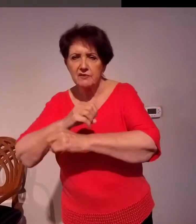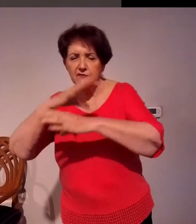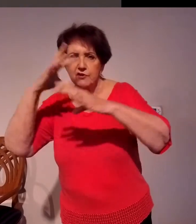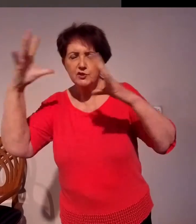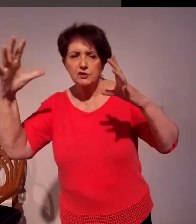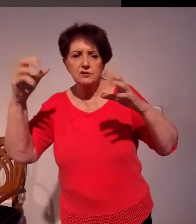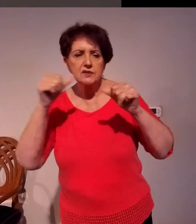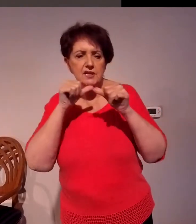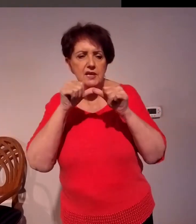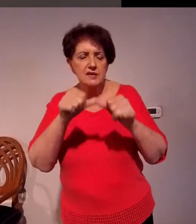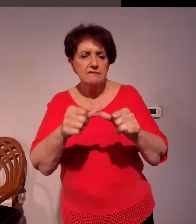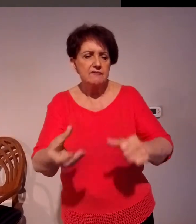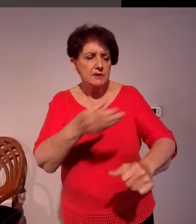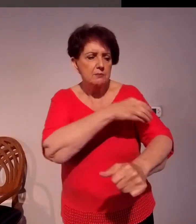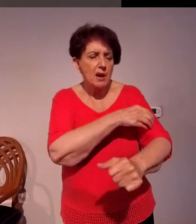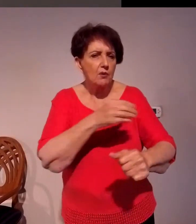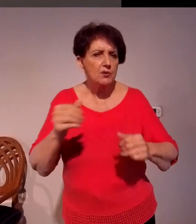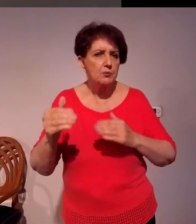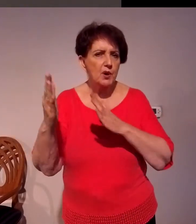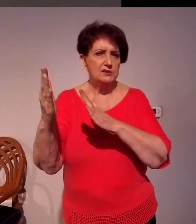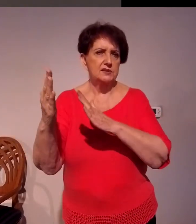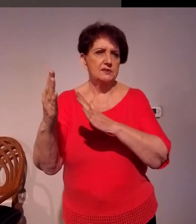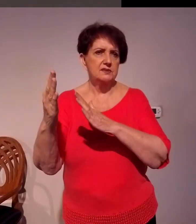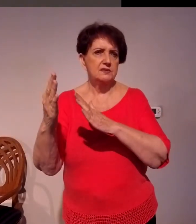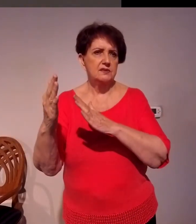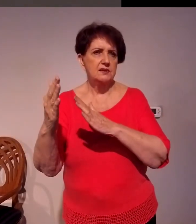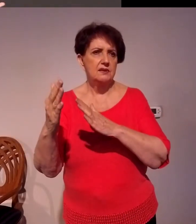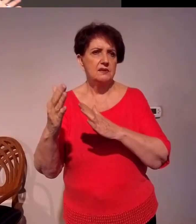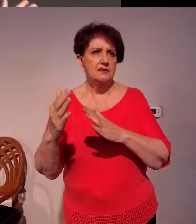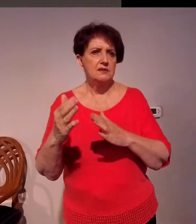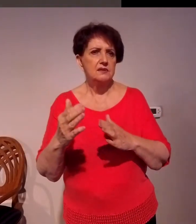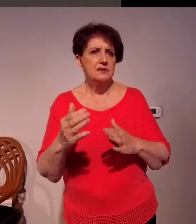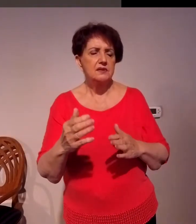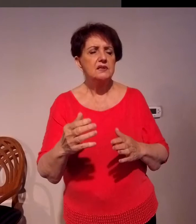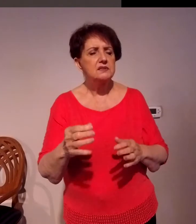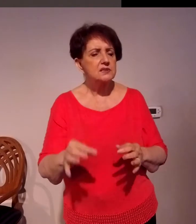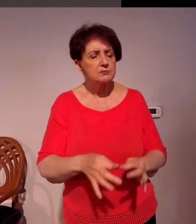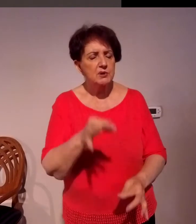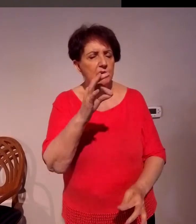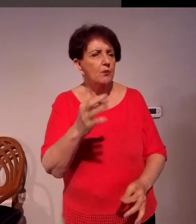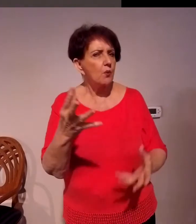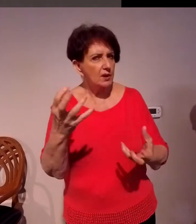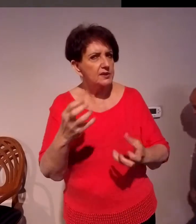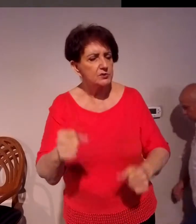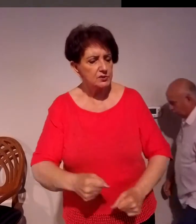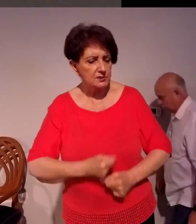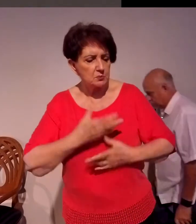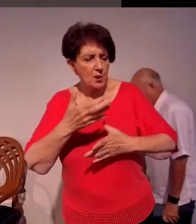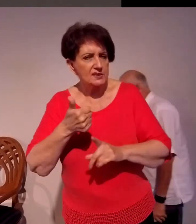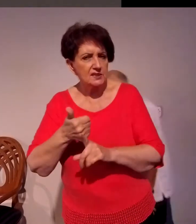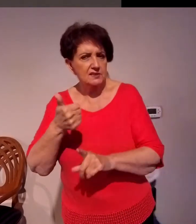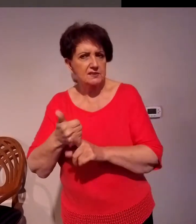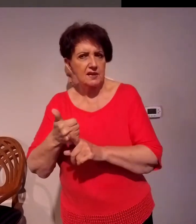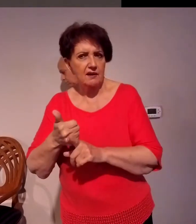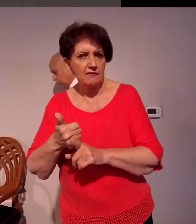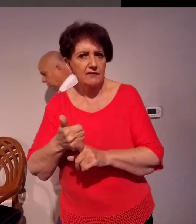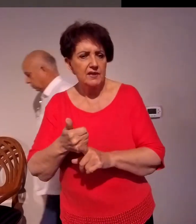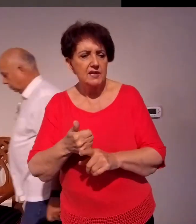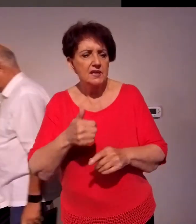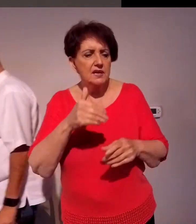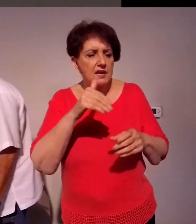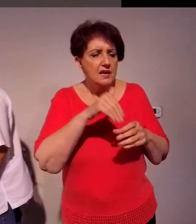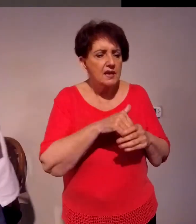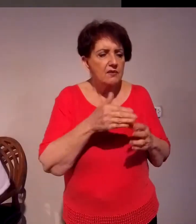the infinite power and presence. For it is simply Spirit seeking to express itself in, through, and as creation,